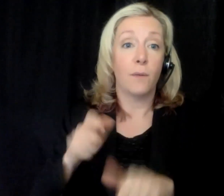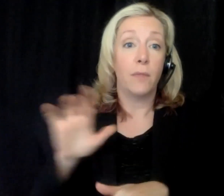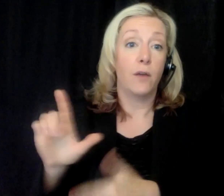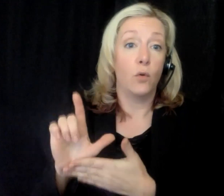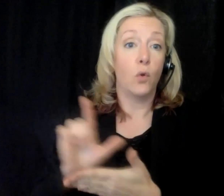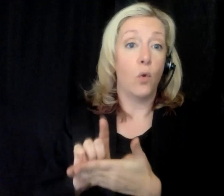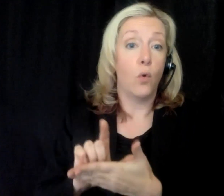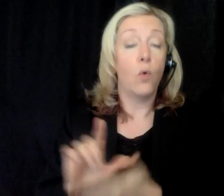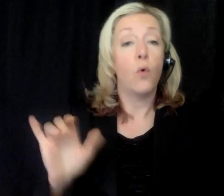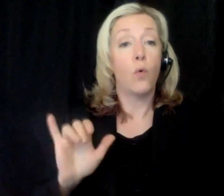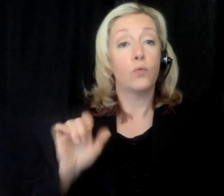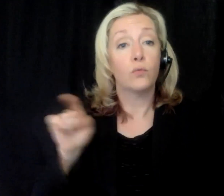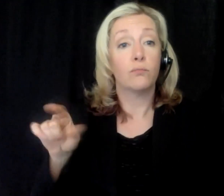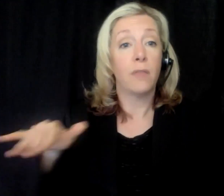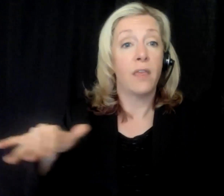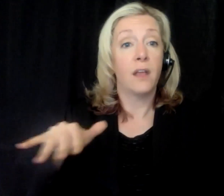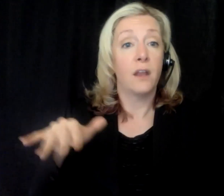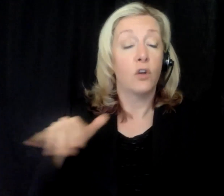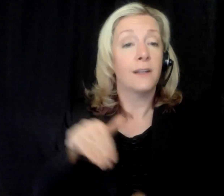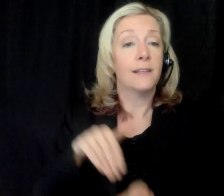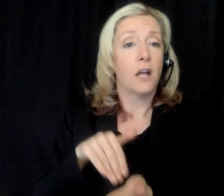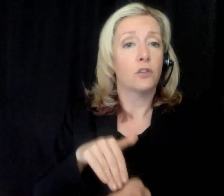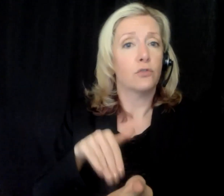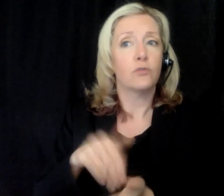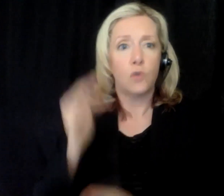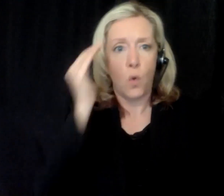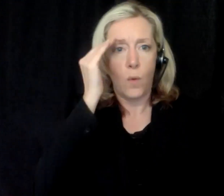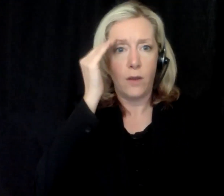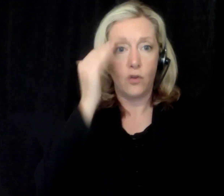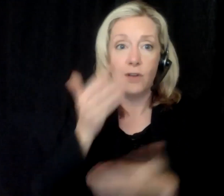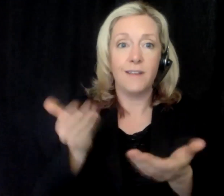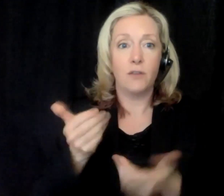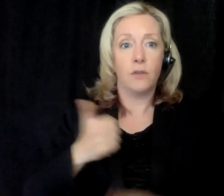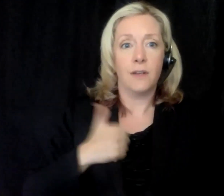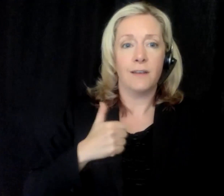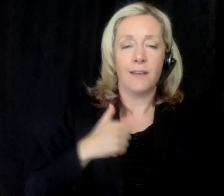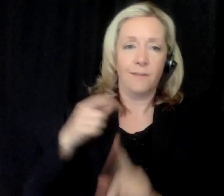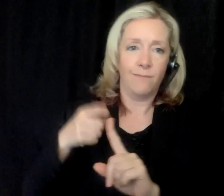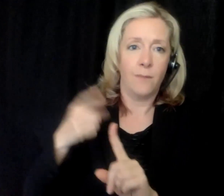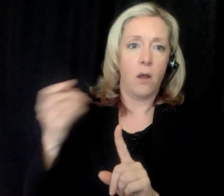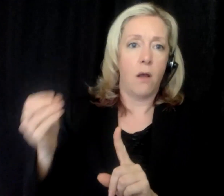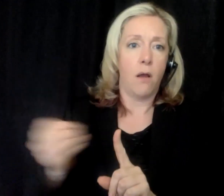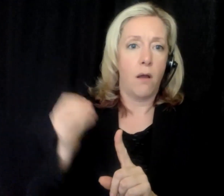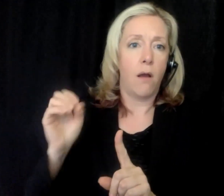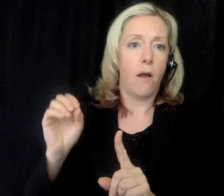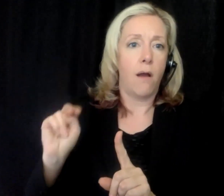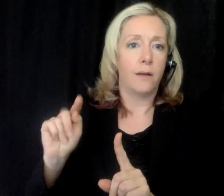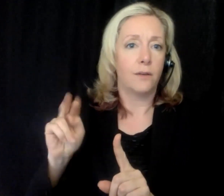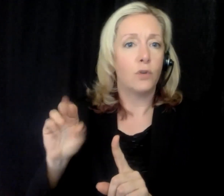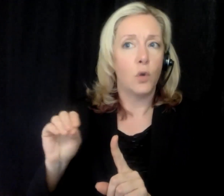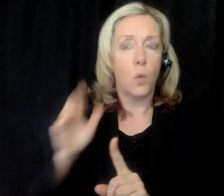an awareness that from physicians here in Canada and in Ontario that have